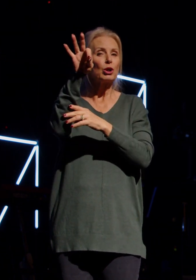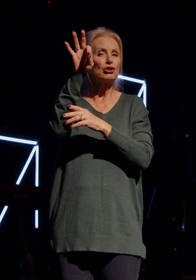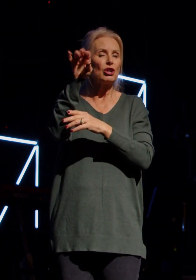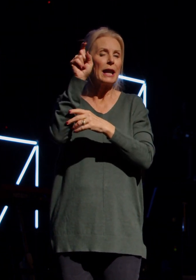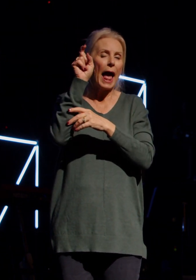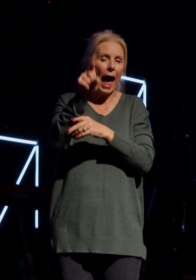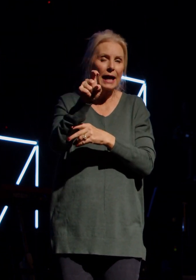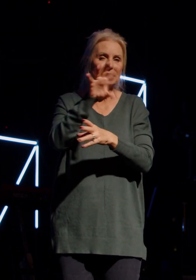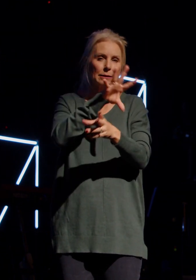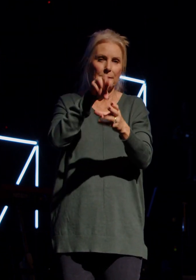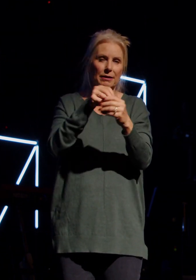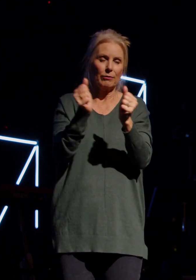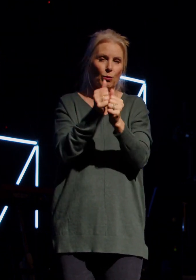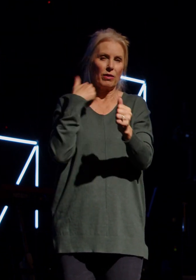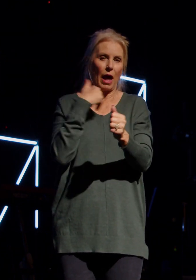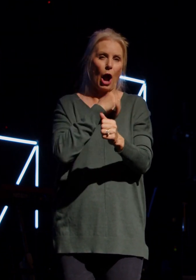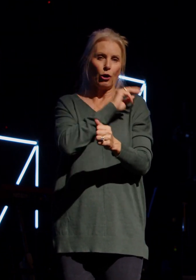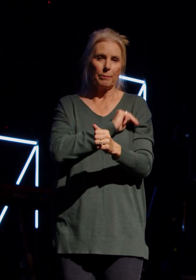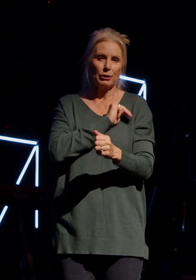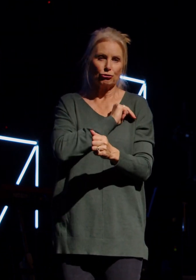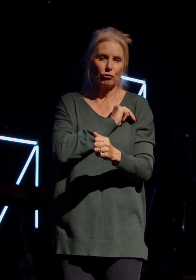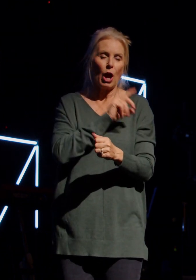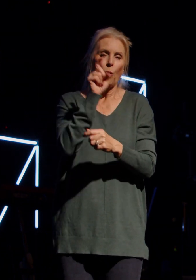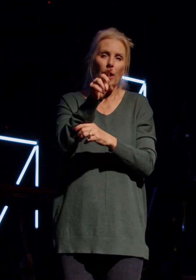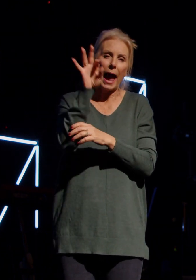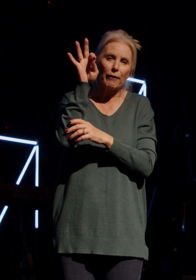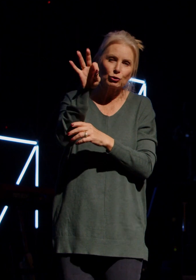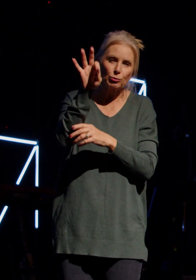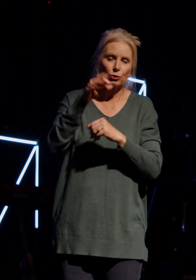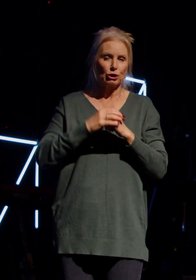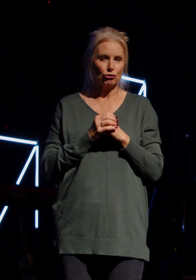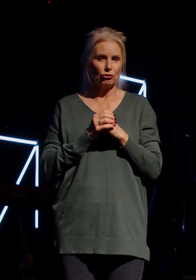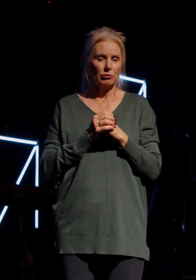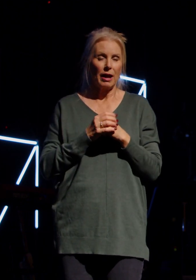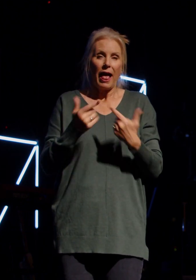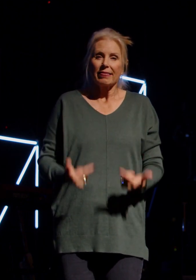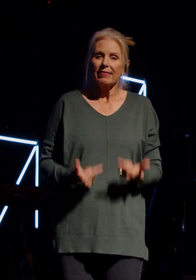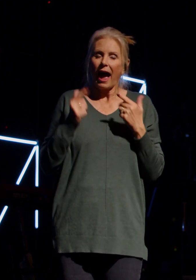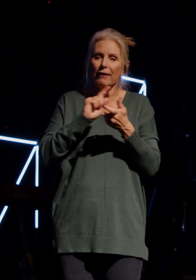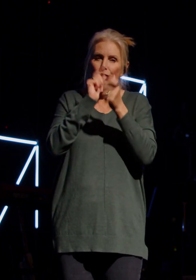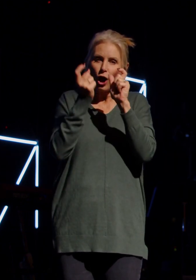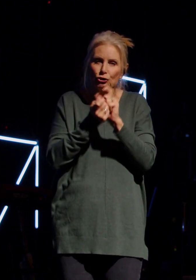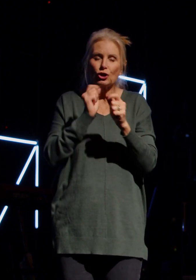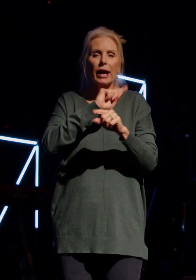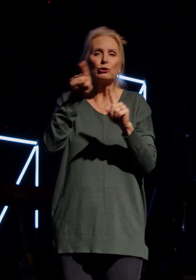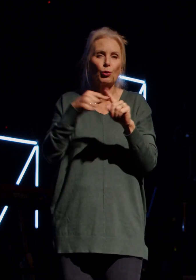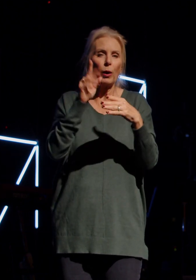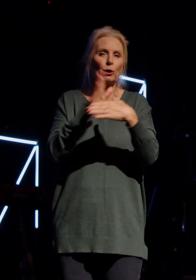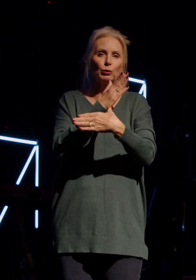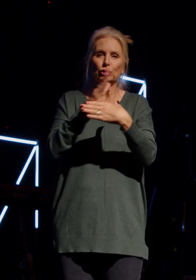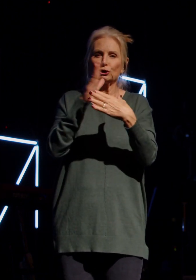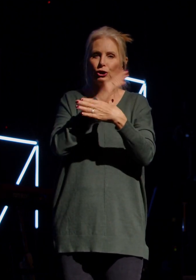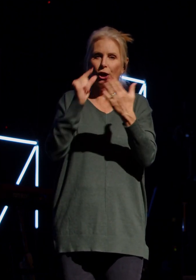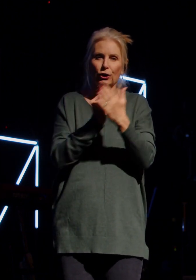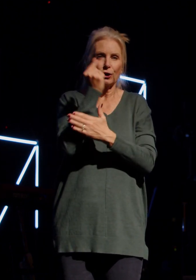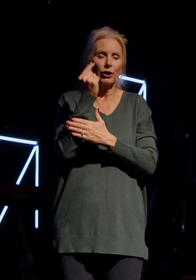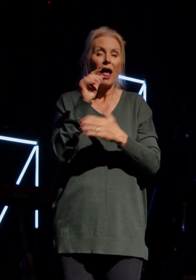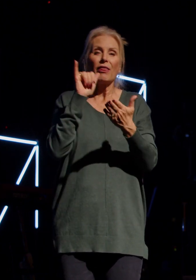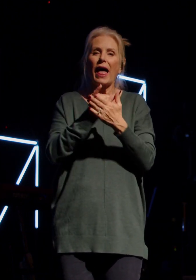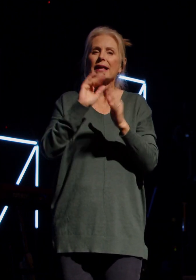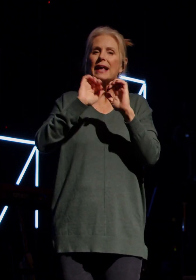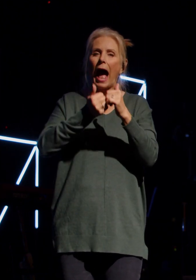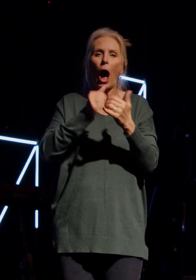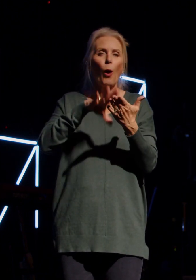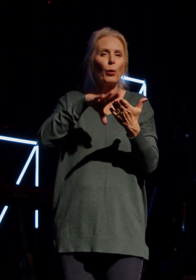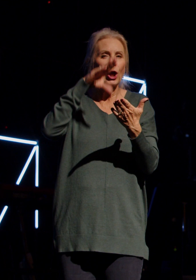be a part of our ministry. We have to preach the word of God. That lives are changed when we preach God's word. It's where we learn